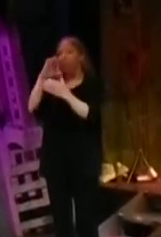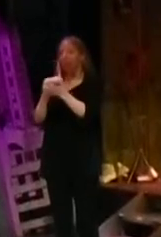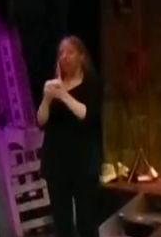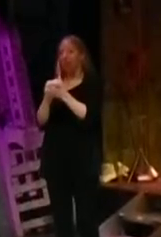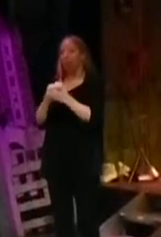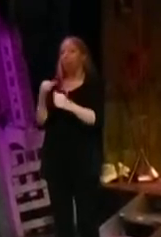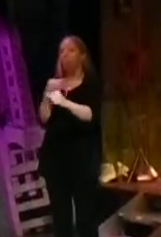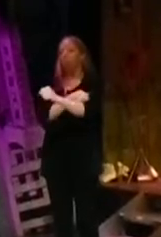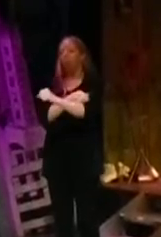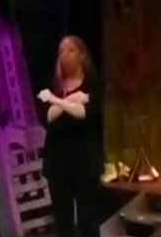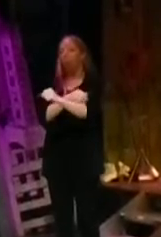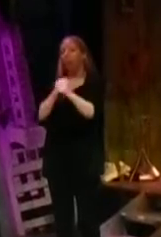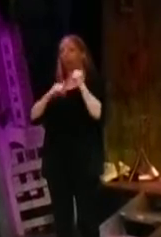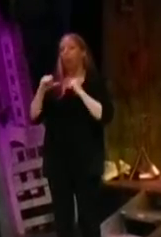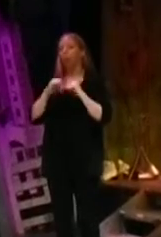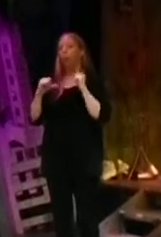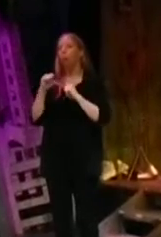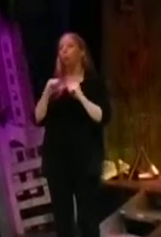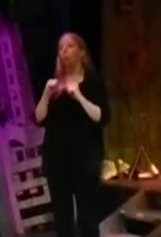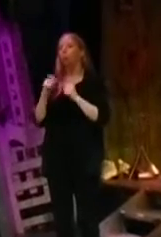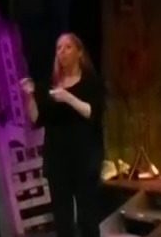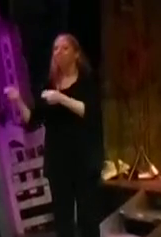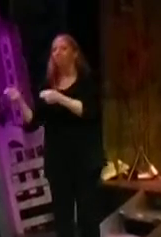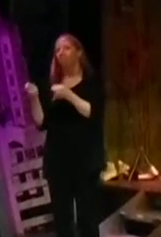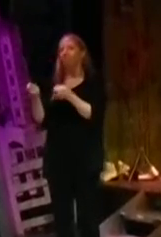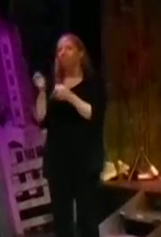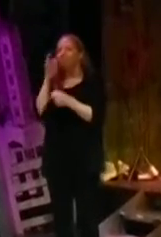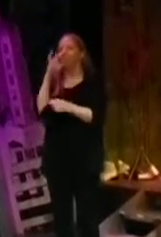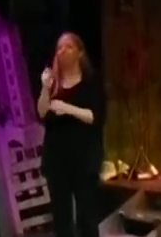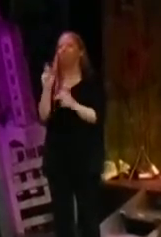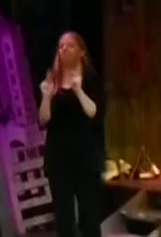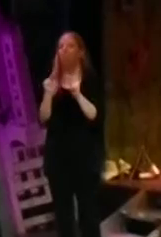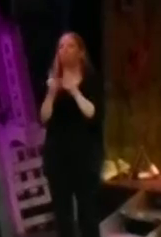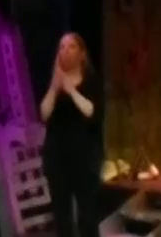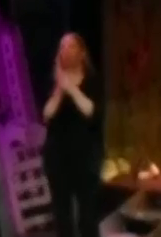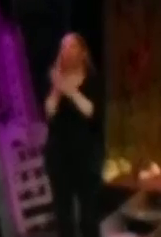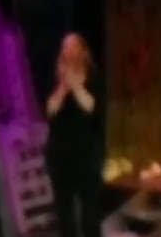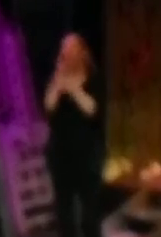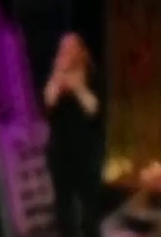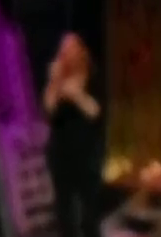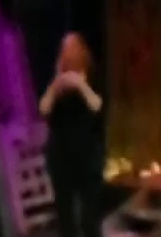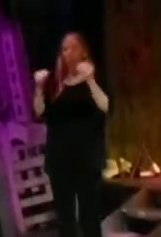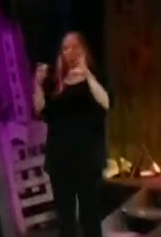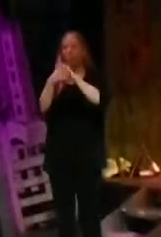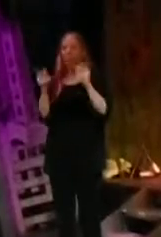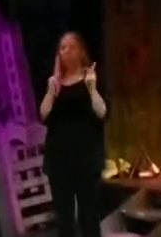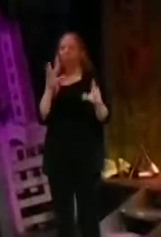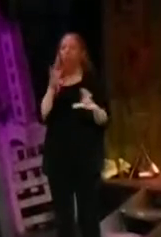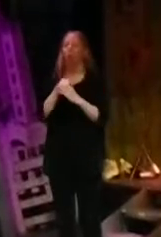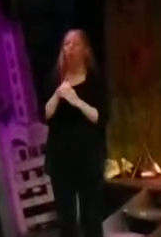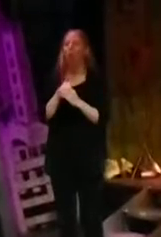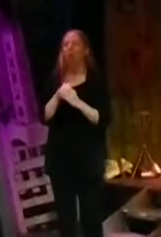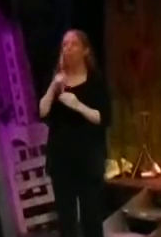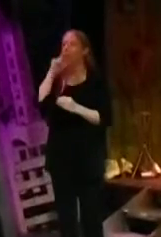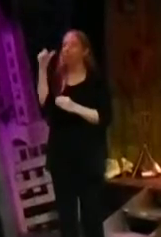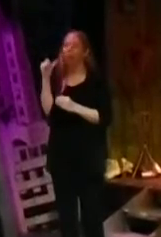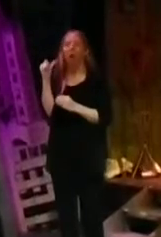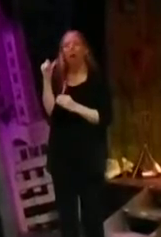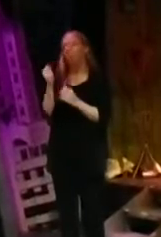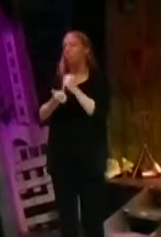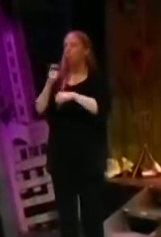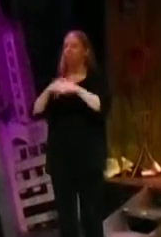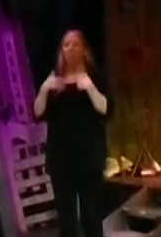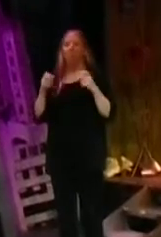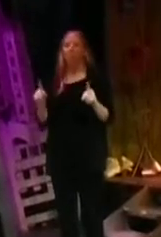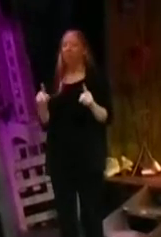the power of theater to draw people into stories and to get people engaged in ways that they don't ordinarily have